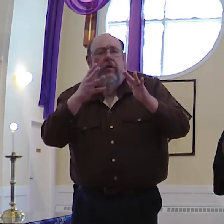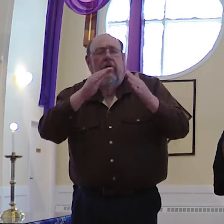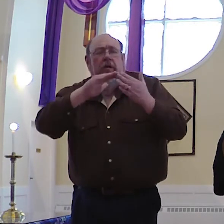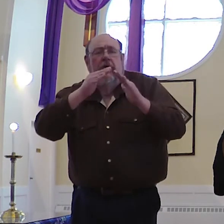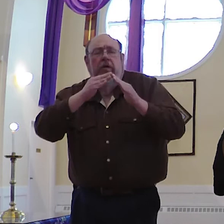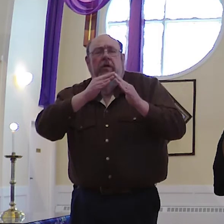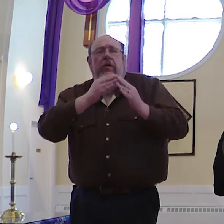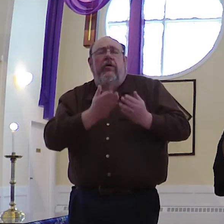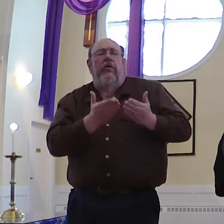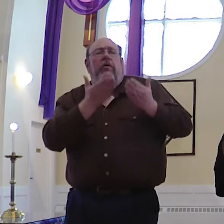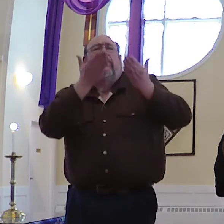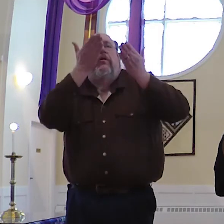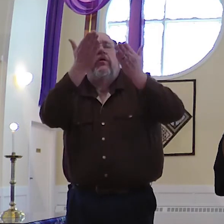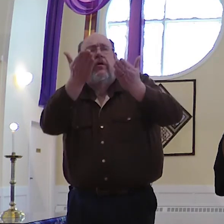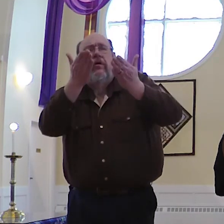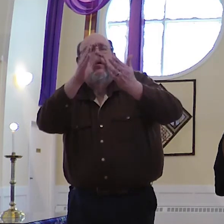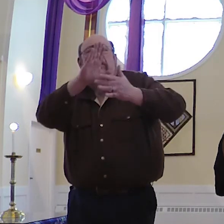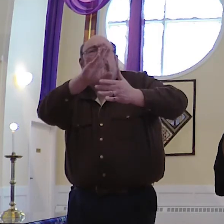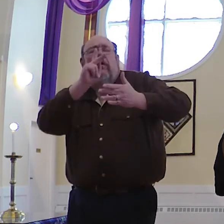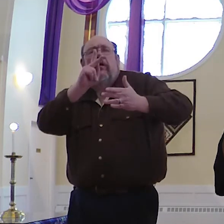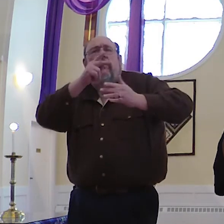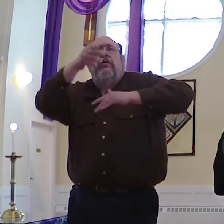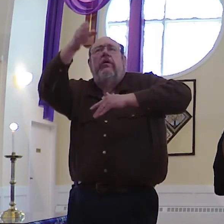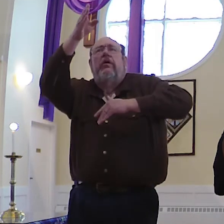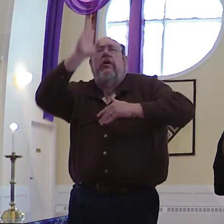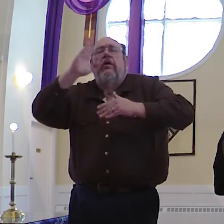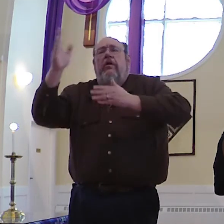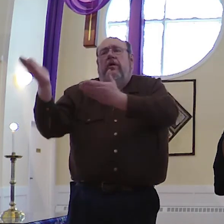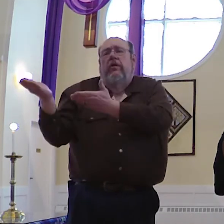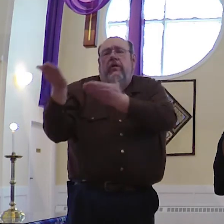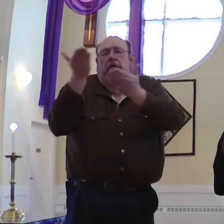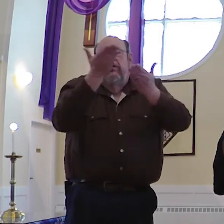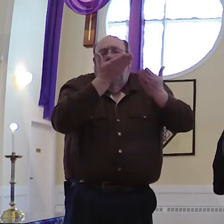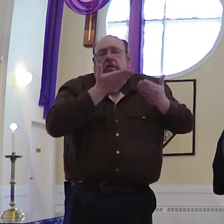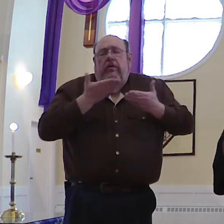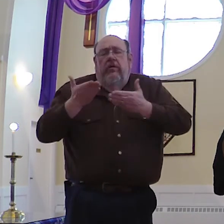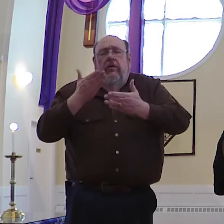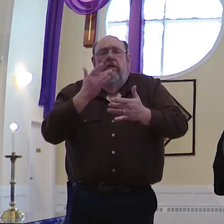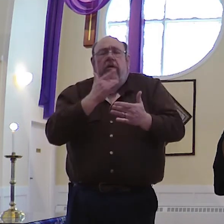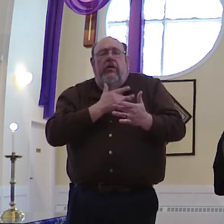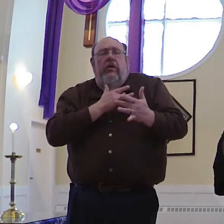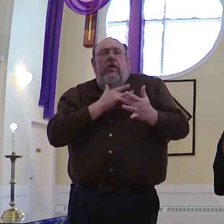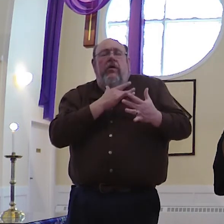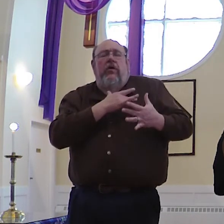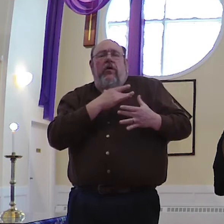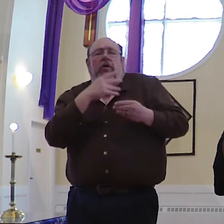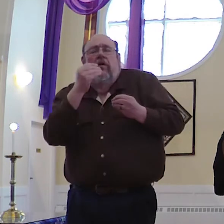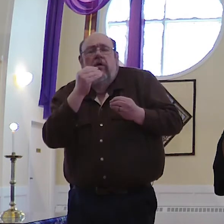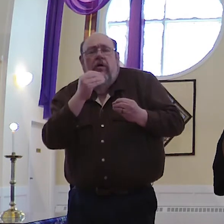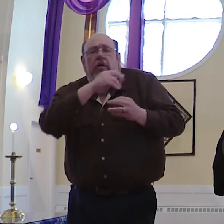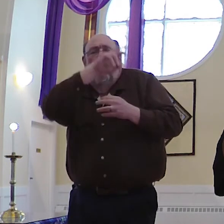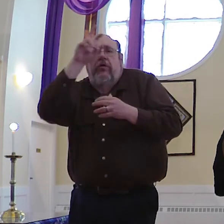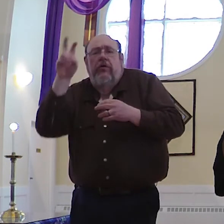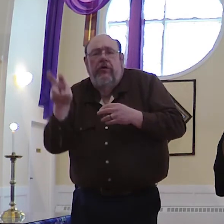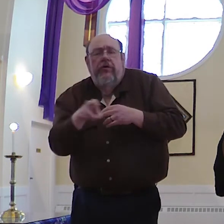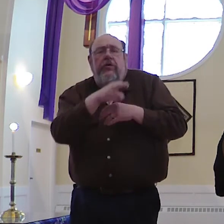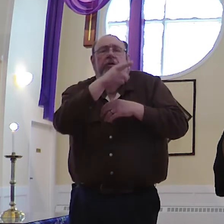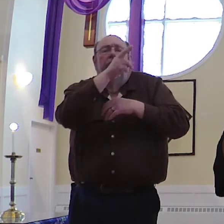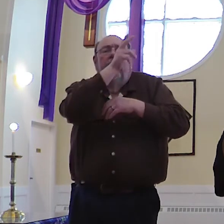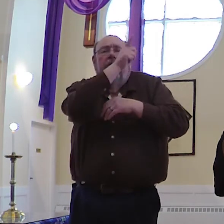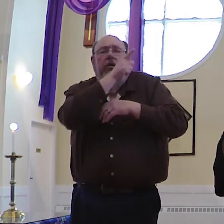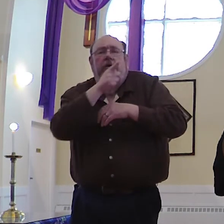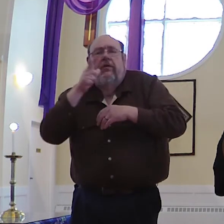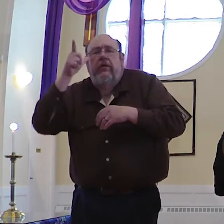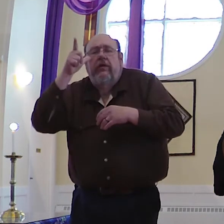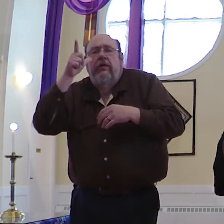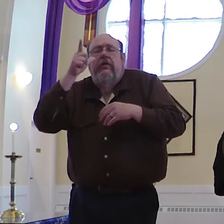to offer back what God has given us, may our hearts be drawn towards the journey of Lent. Let